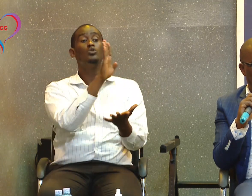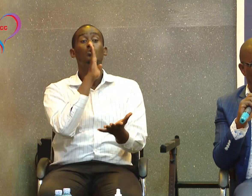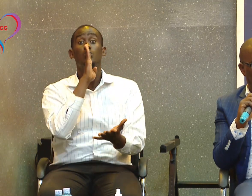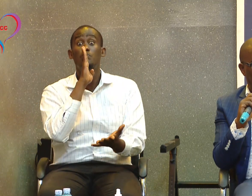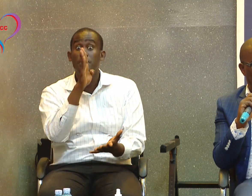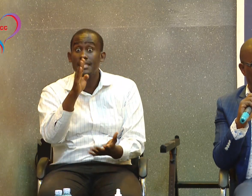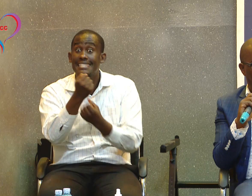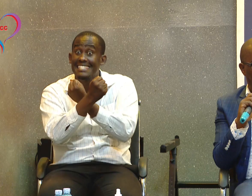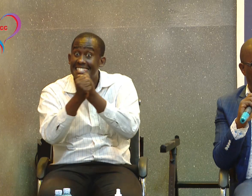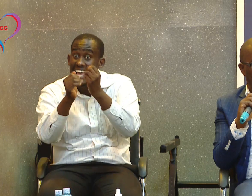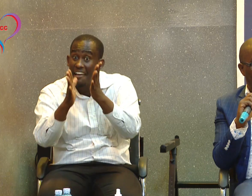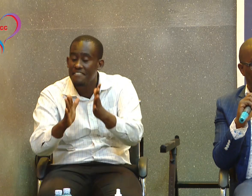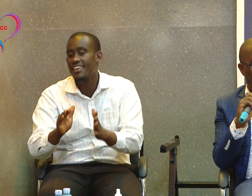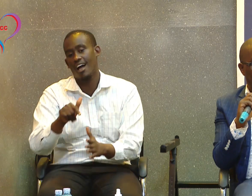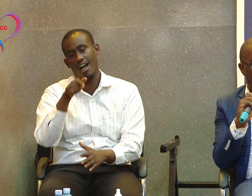There are